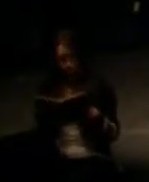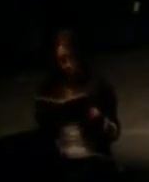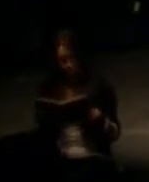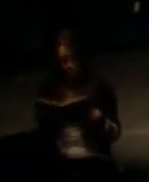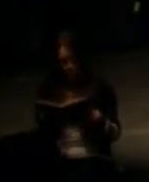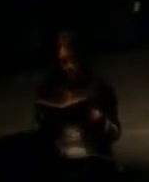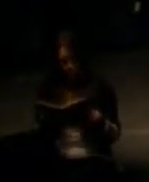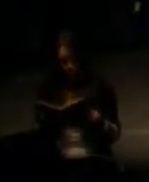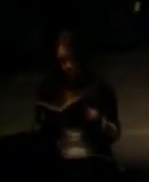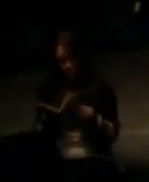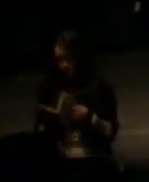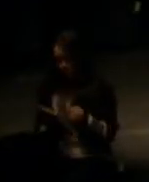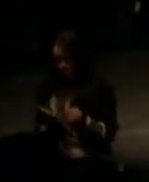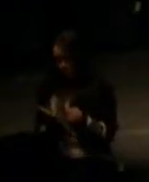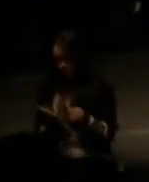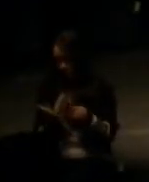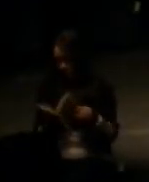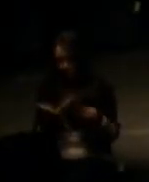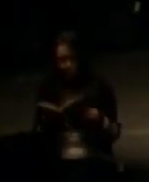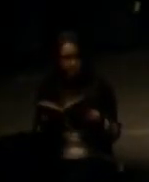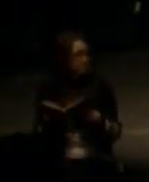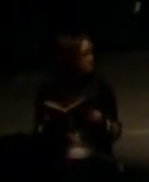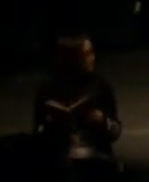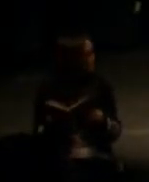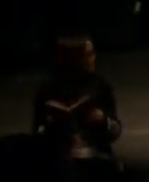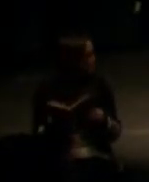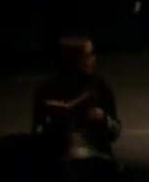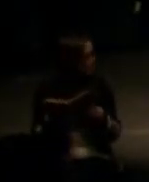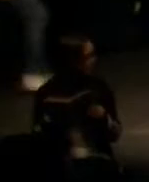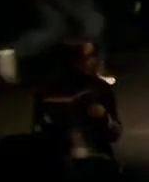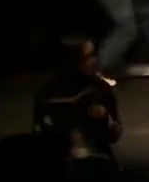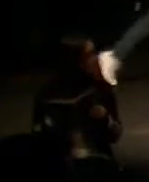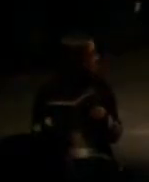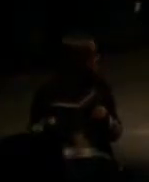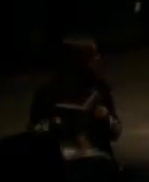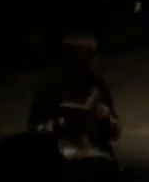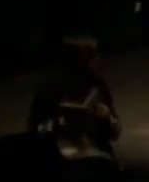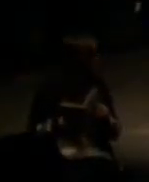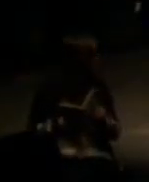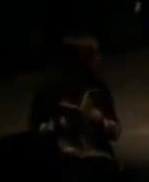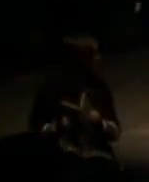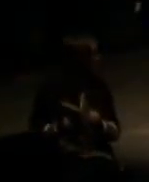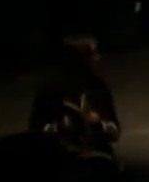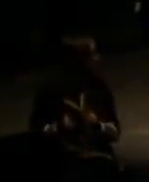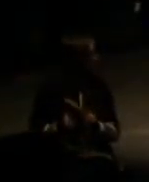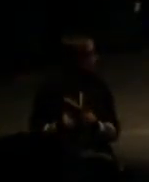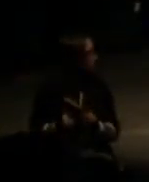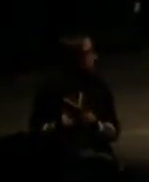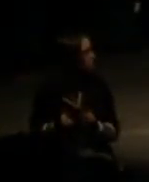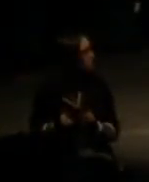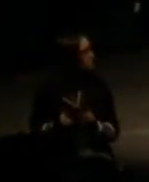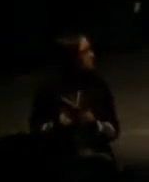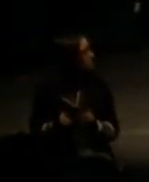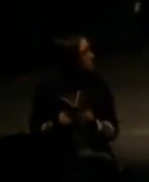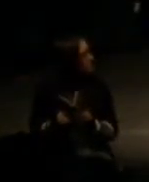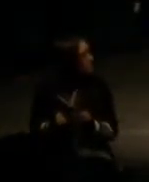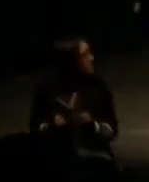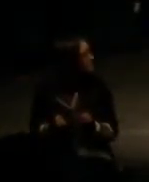wanna see you I wanna see you be brave I just wanna see you I just